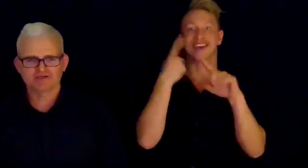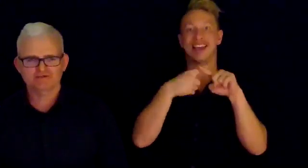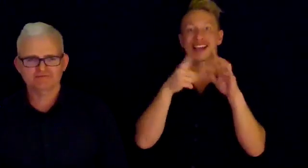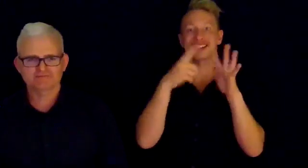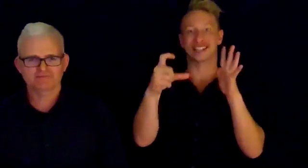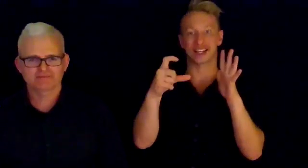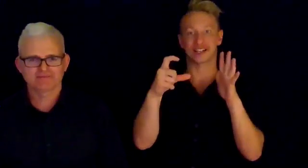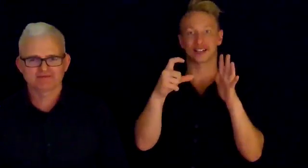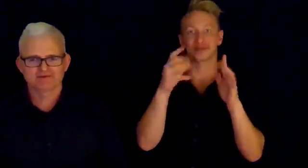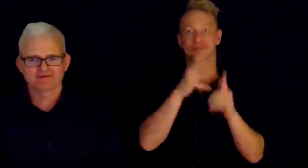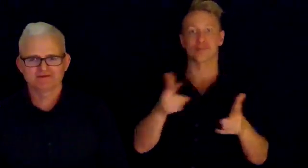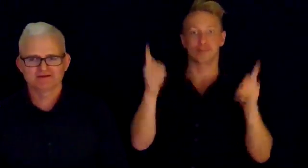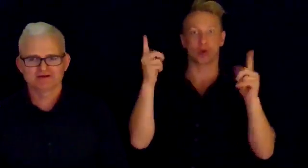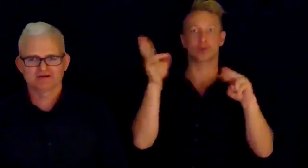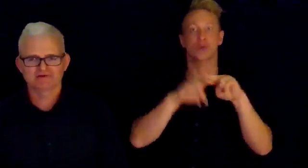Deafblind Australia.